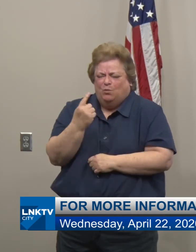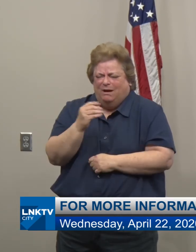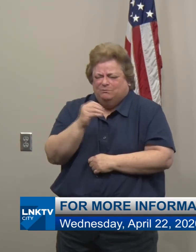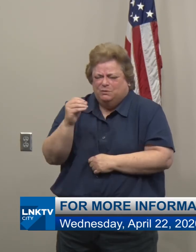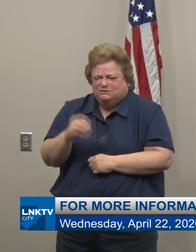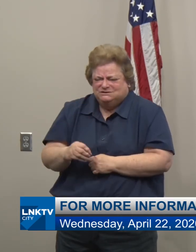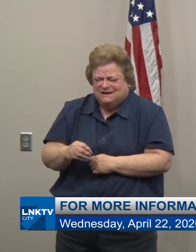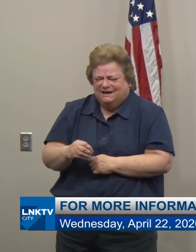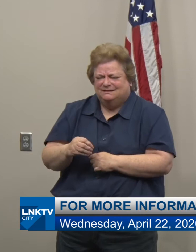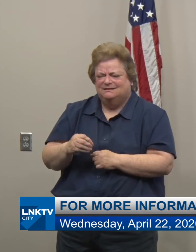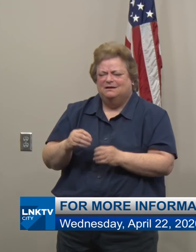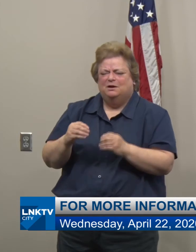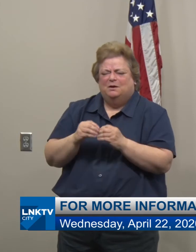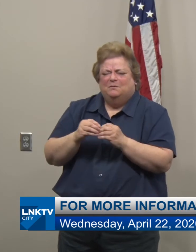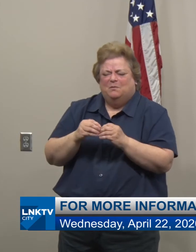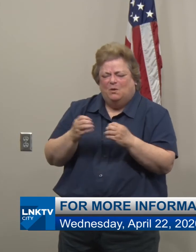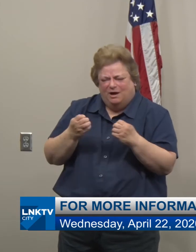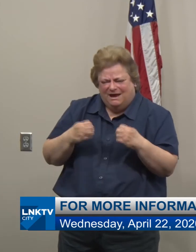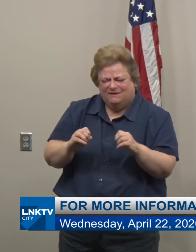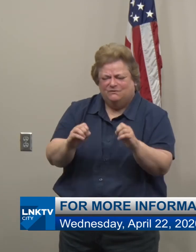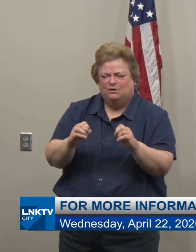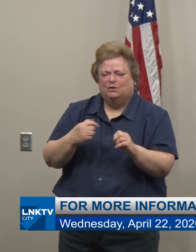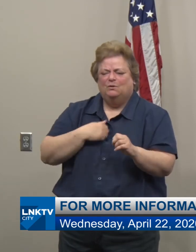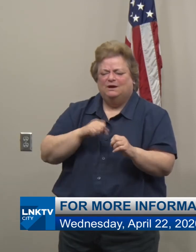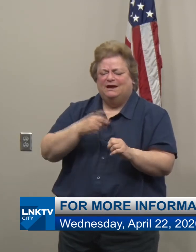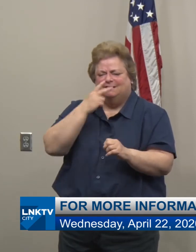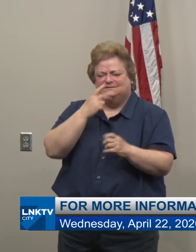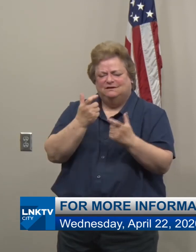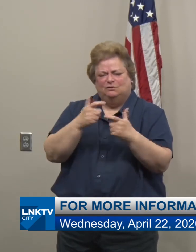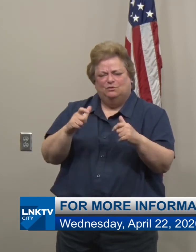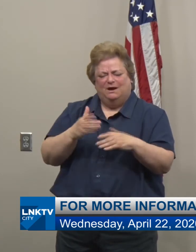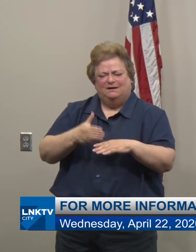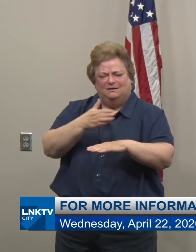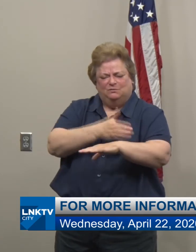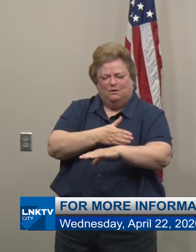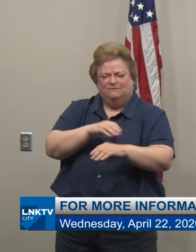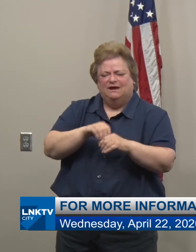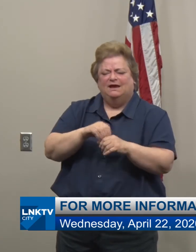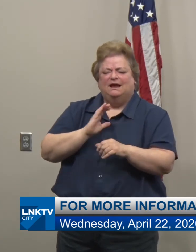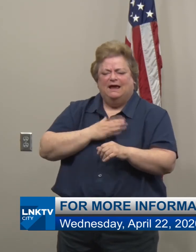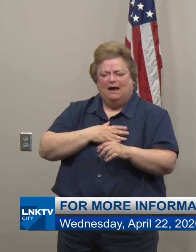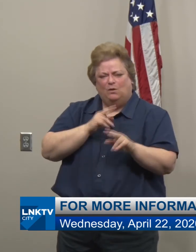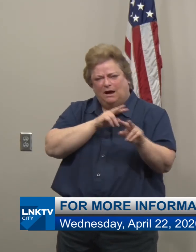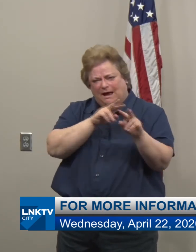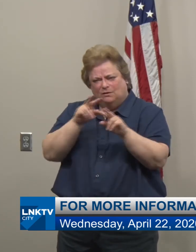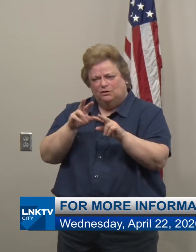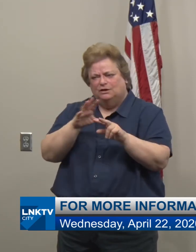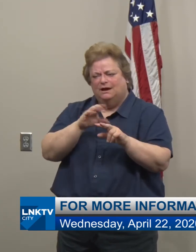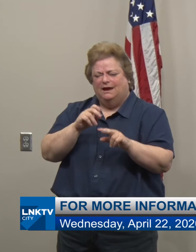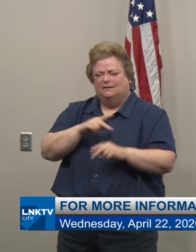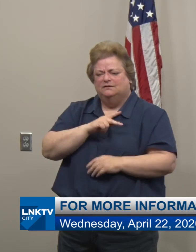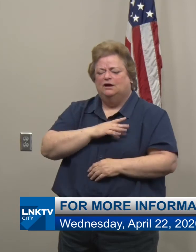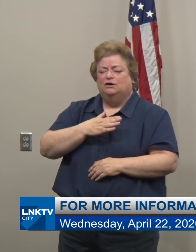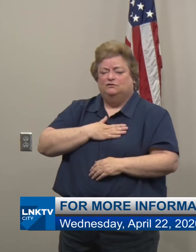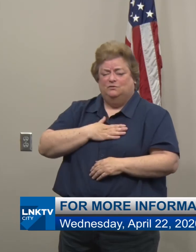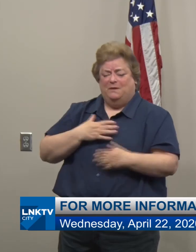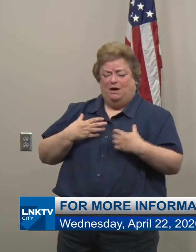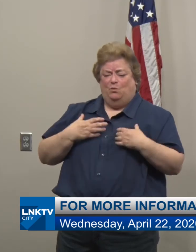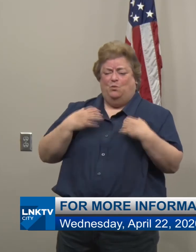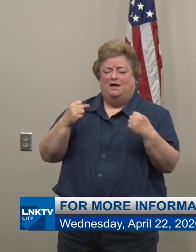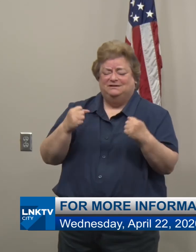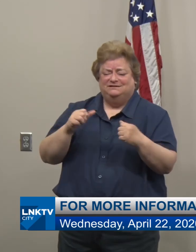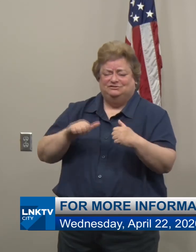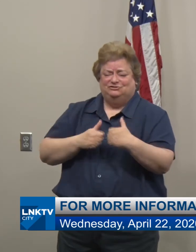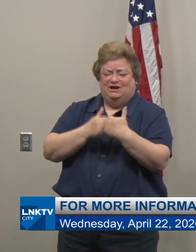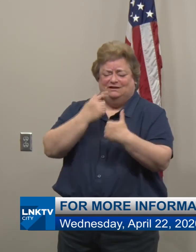a couple of different areas in our lives, we can see great improvements in our outlook and personal health. So here's my wellness challenge for you.